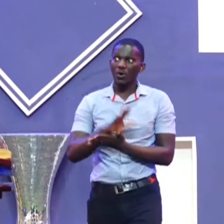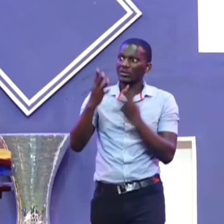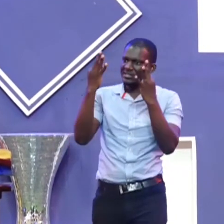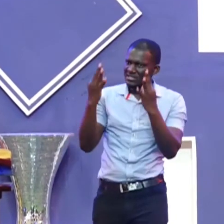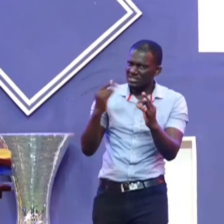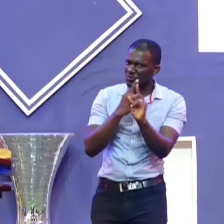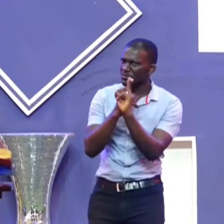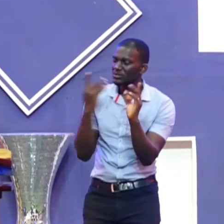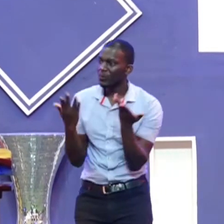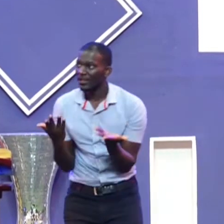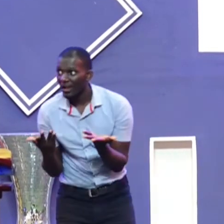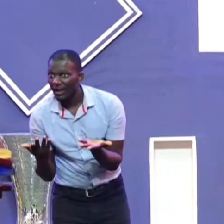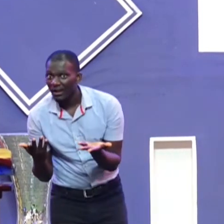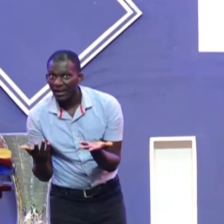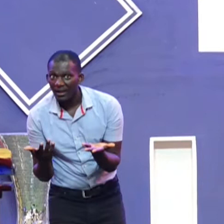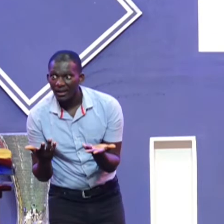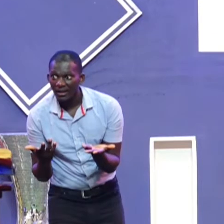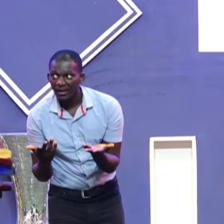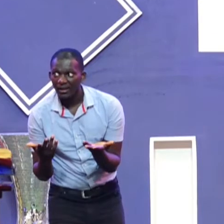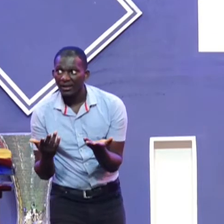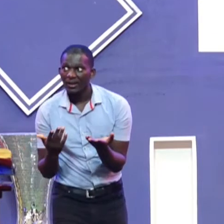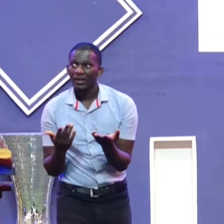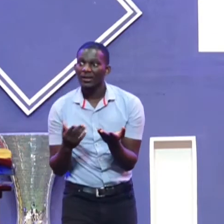disobedience. Where shall we find all that?